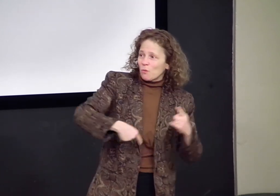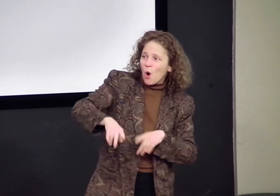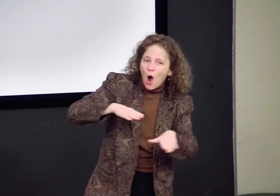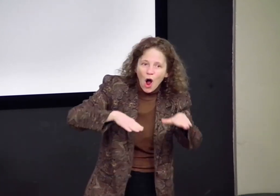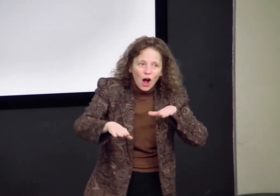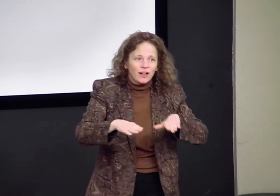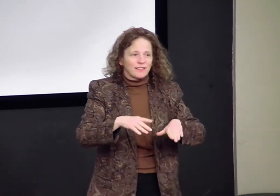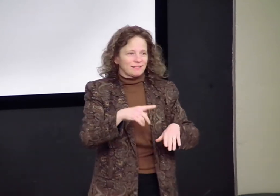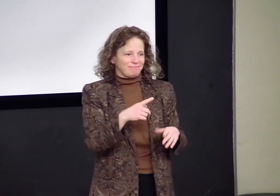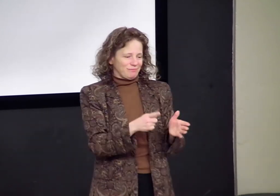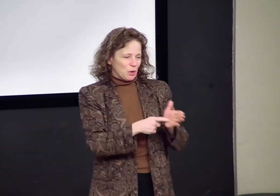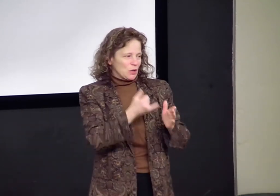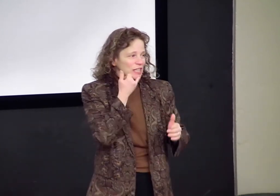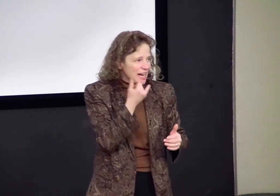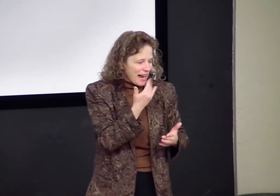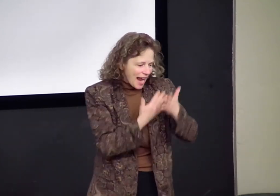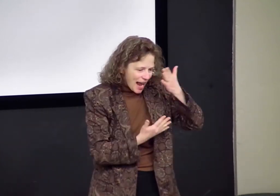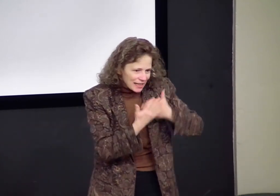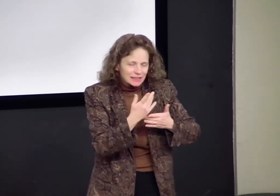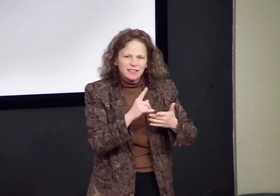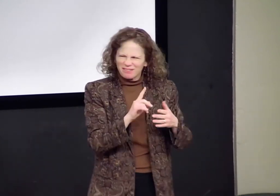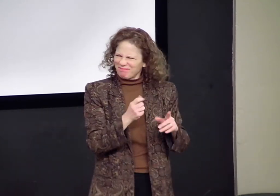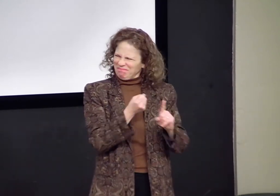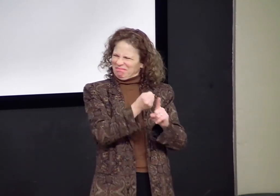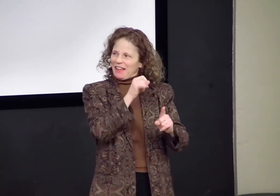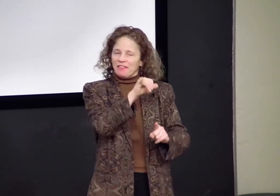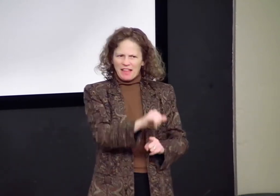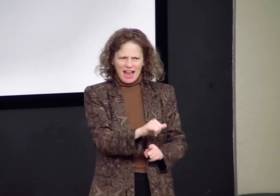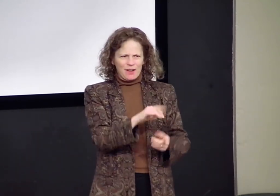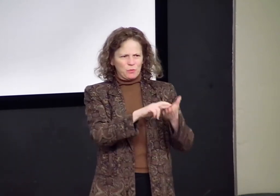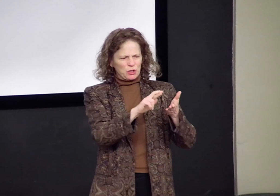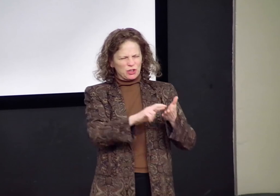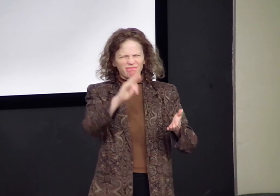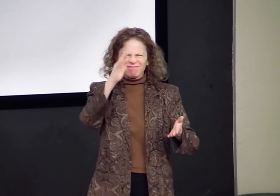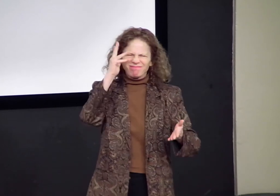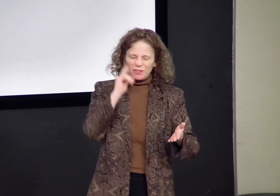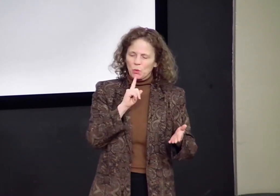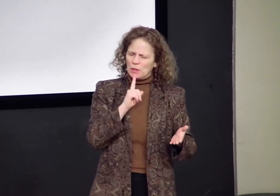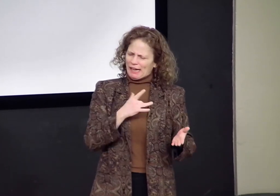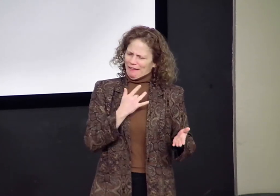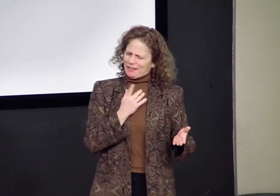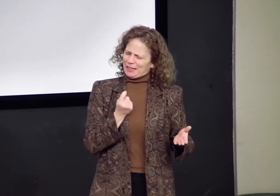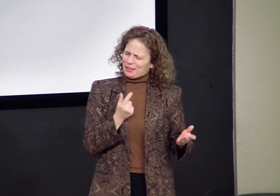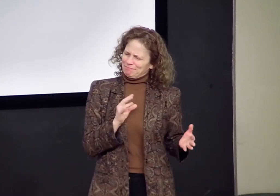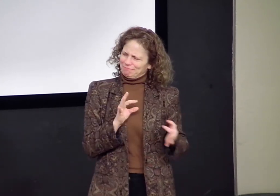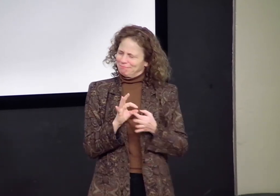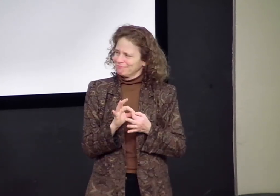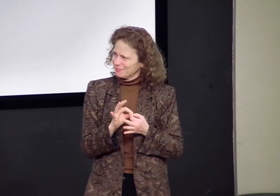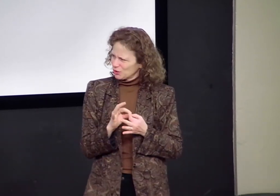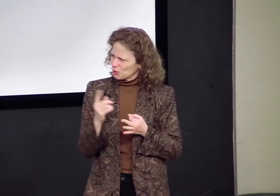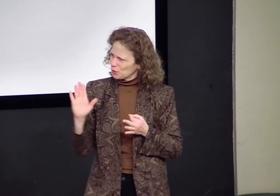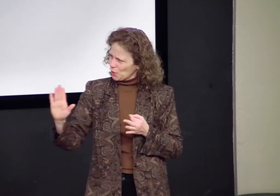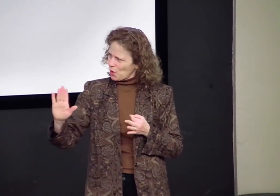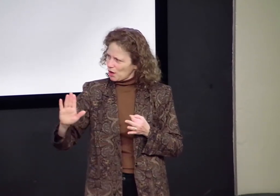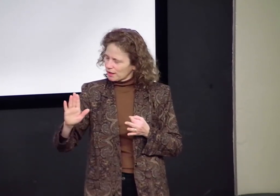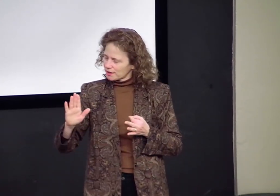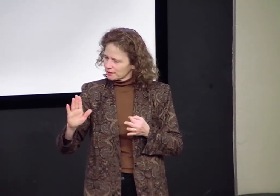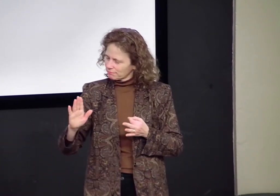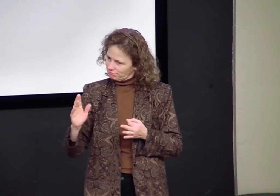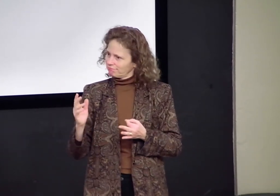thinking about it being a wired connection where you weren't able to walk around and have a conversation at that point in time. So that was research that was done in the past, and I feel like it